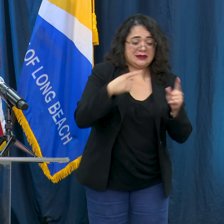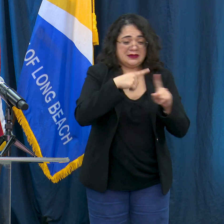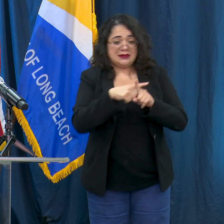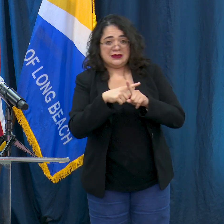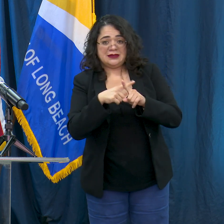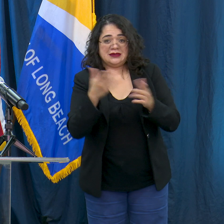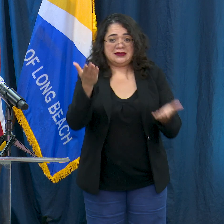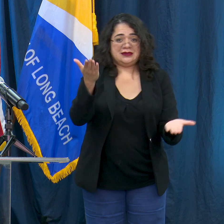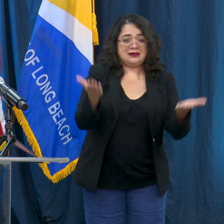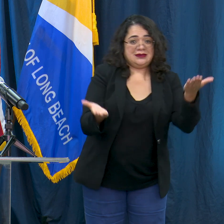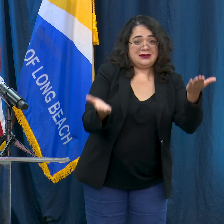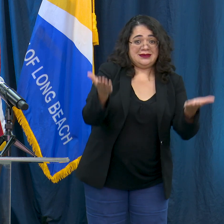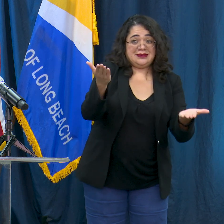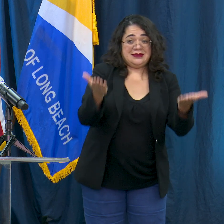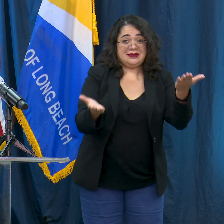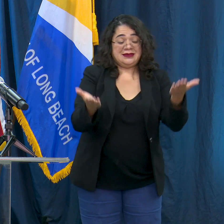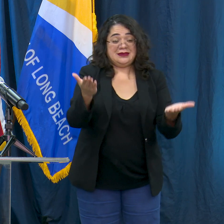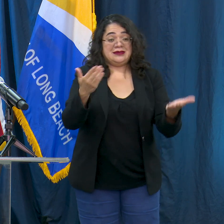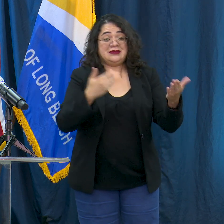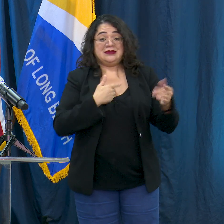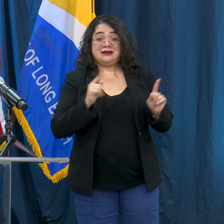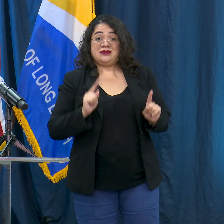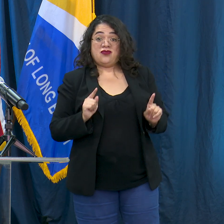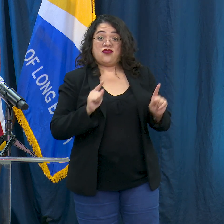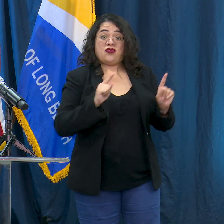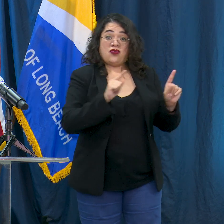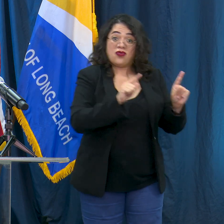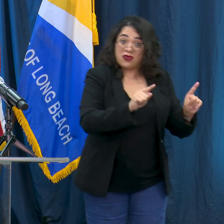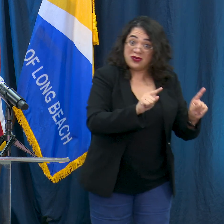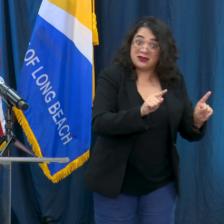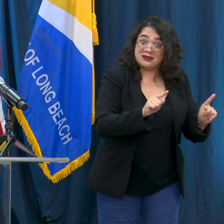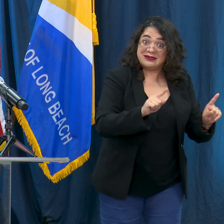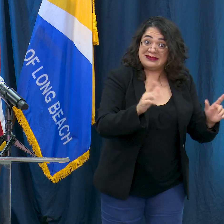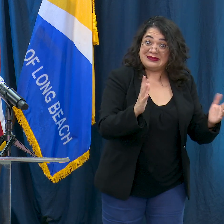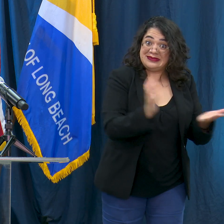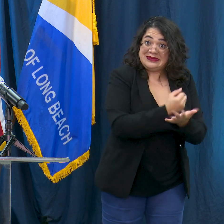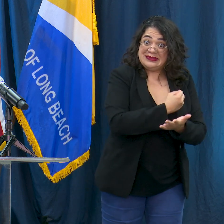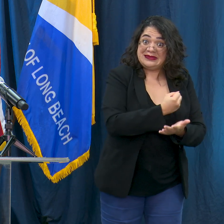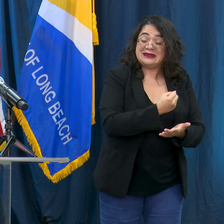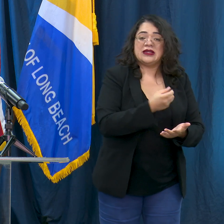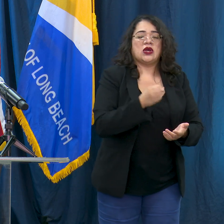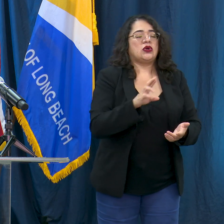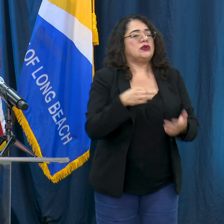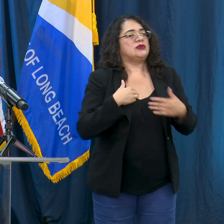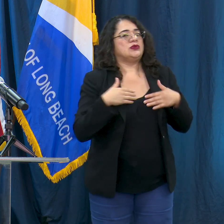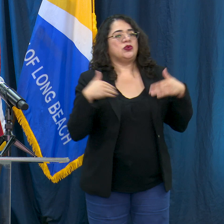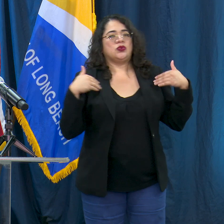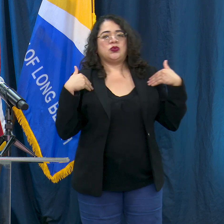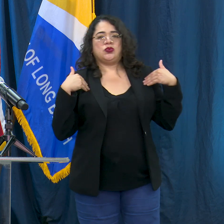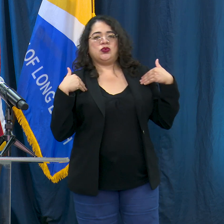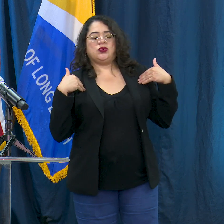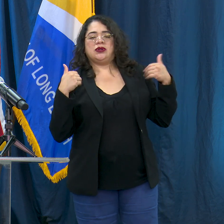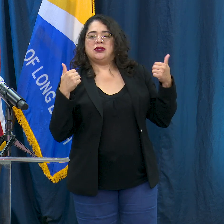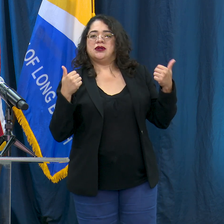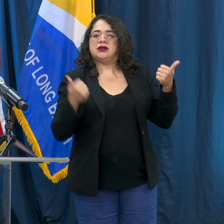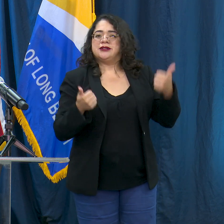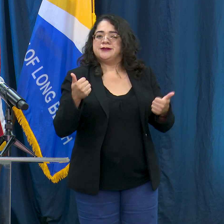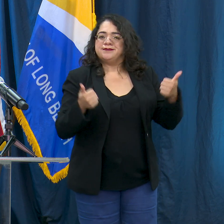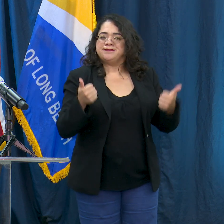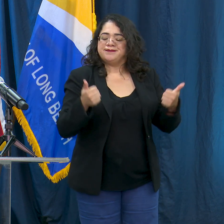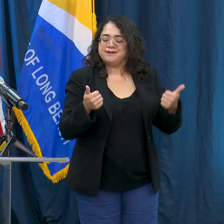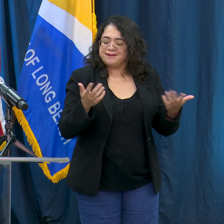they live with and determine if attending an in-person protest is the best option for them. If you participated in a protest in the last